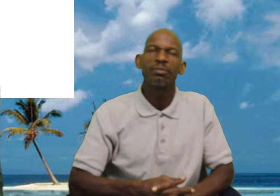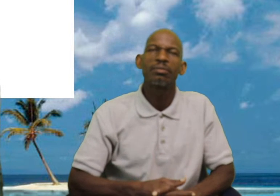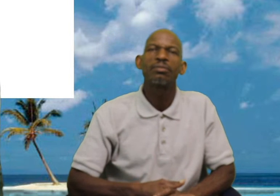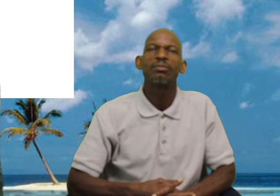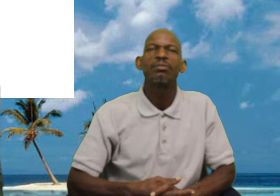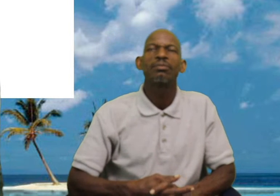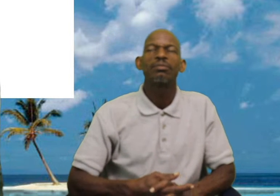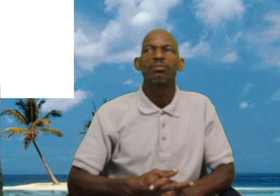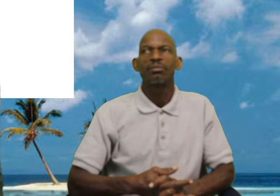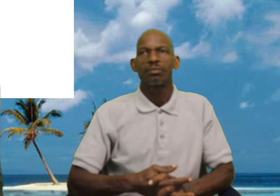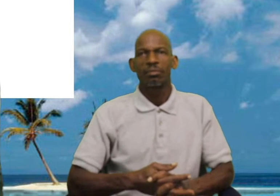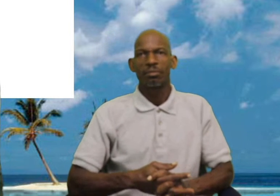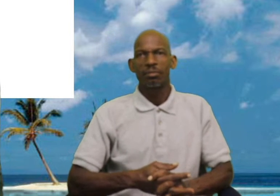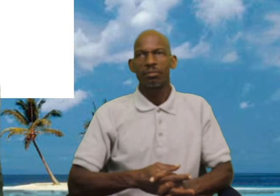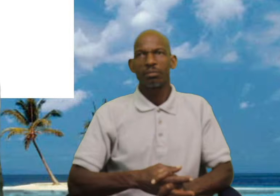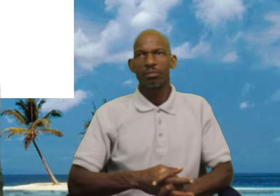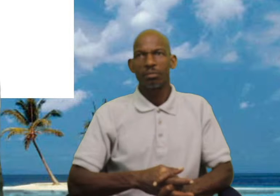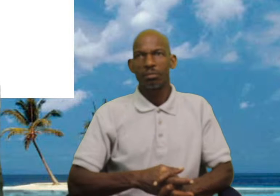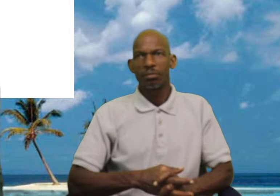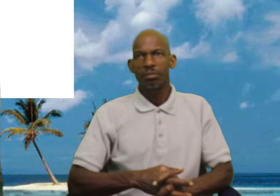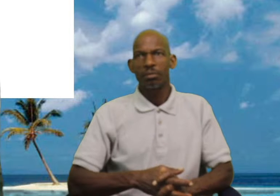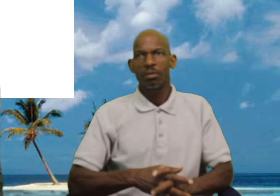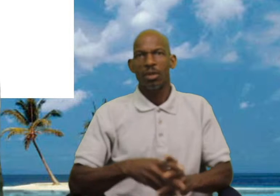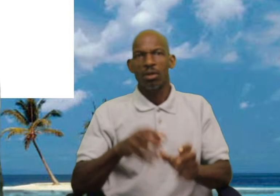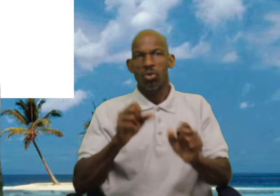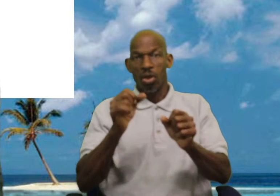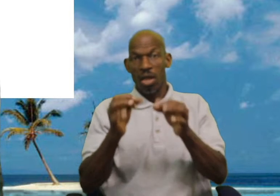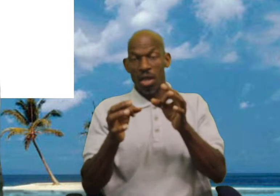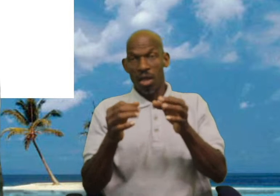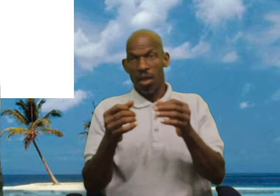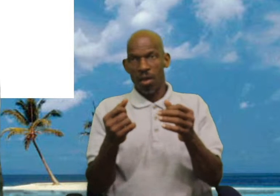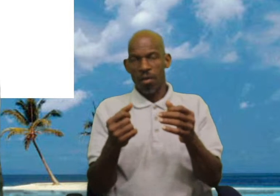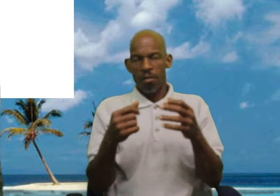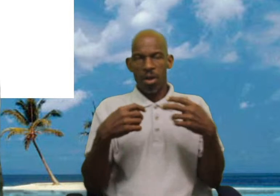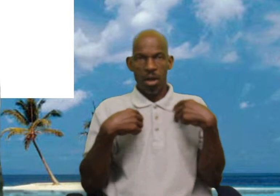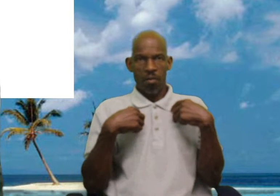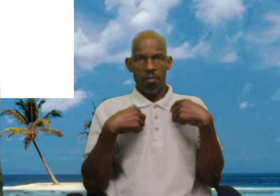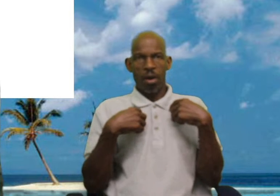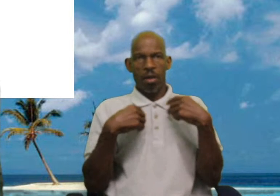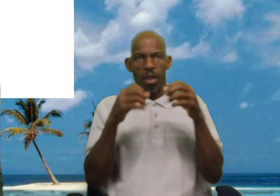the subject as the book, the subject is the book,